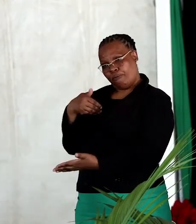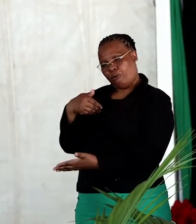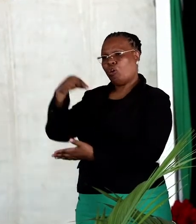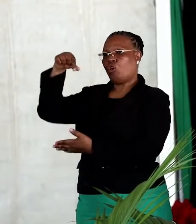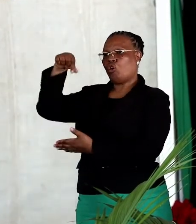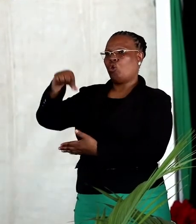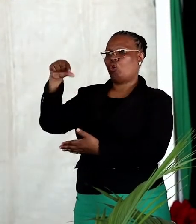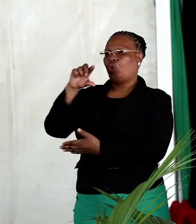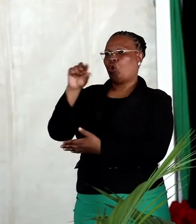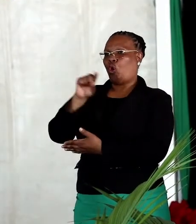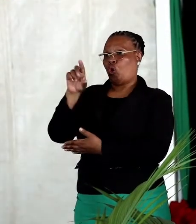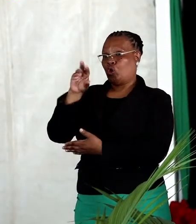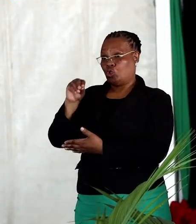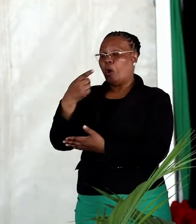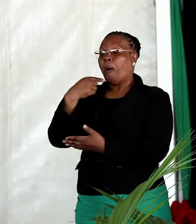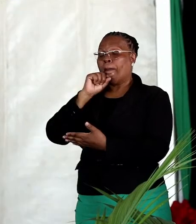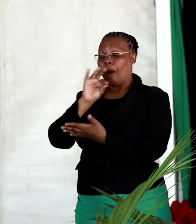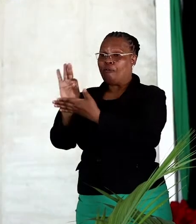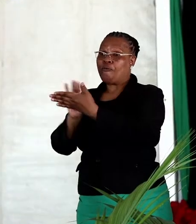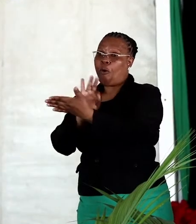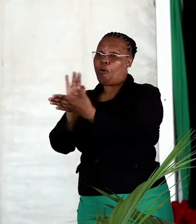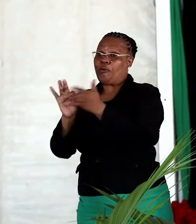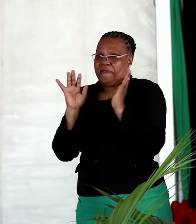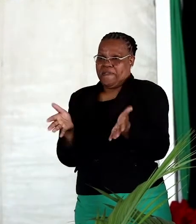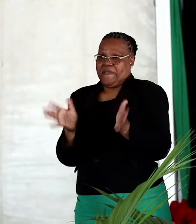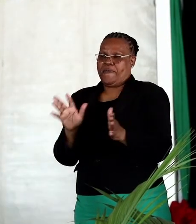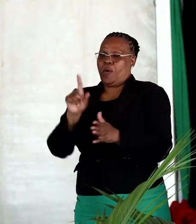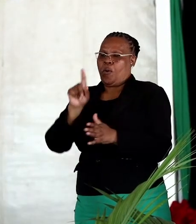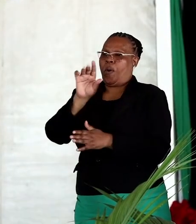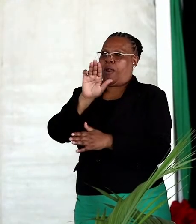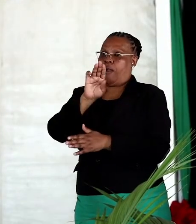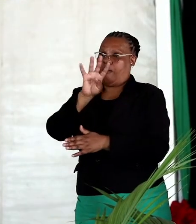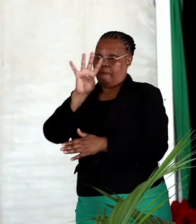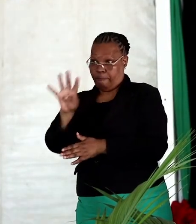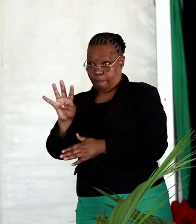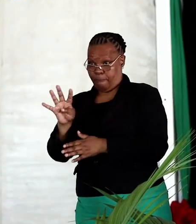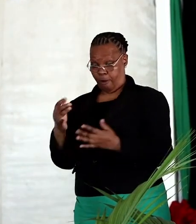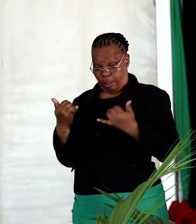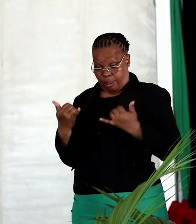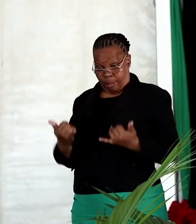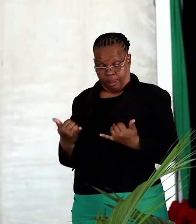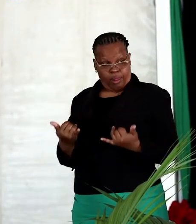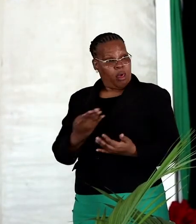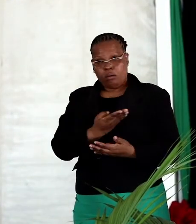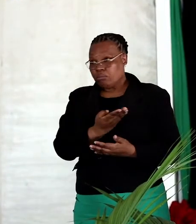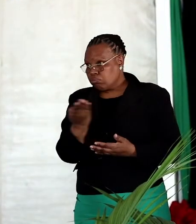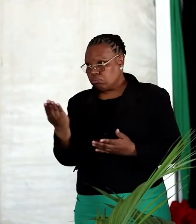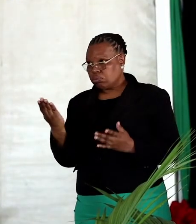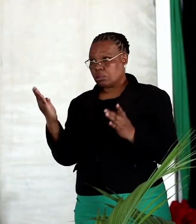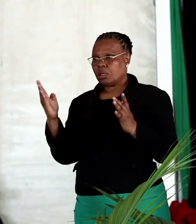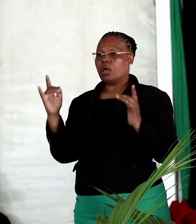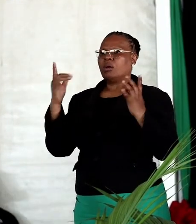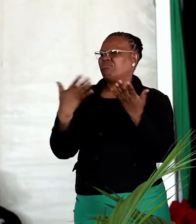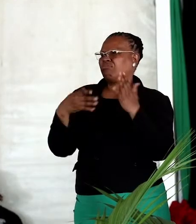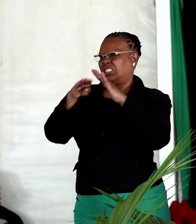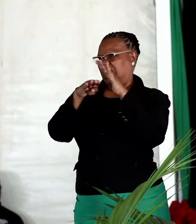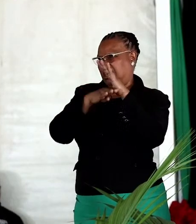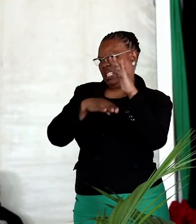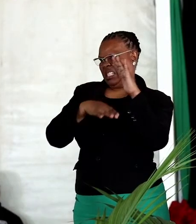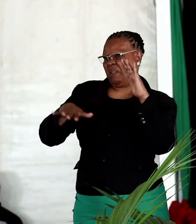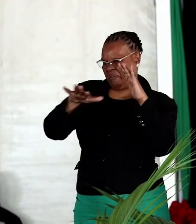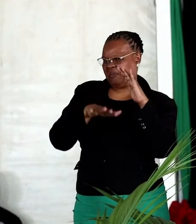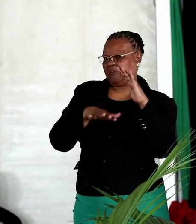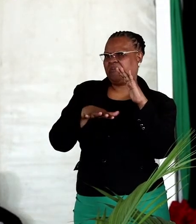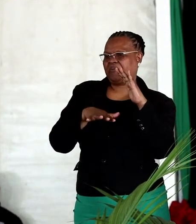Namhlanje silapha kule ndawo kwesi stadium. Ndiyafuna ukuthi premier, i-destination yabo yayisesi